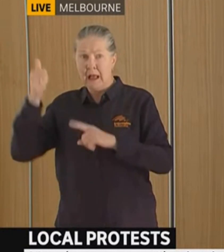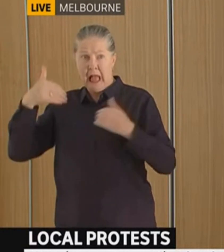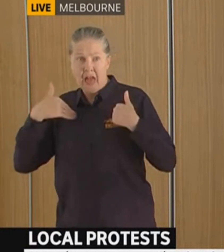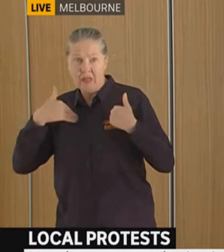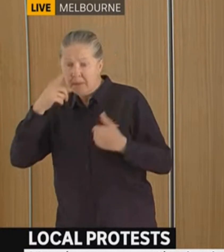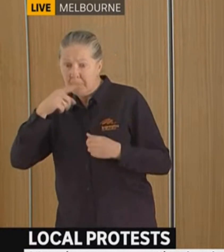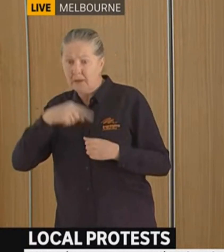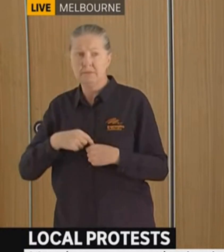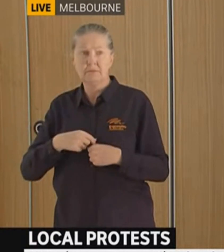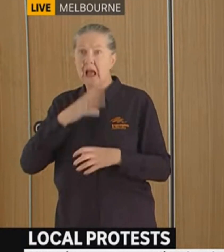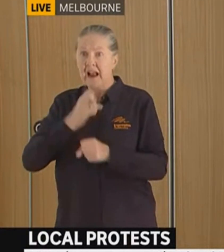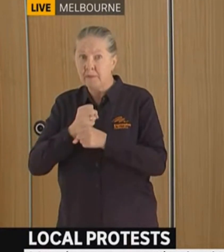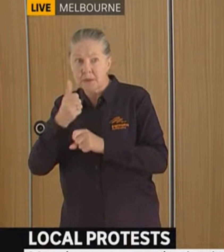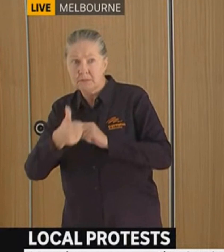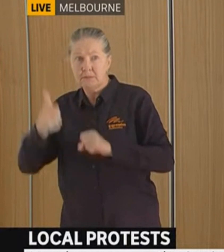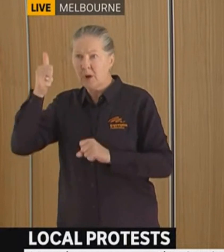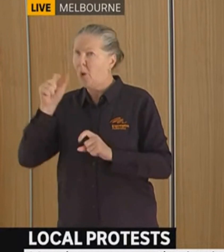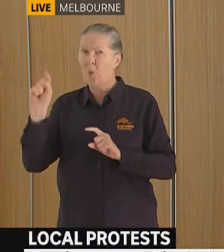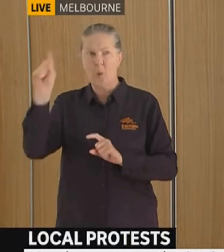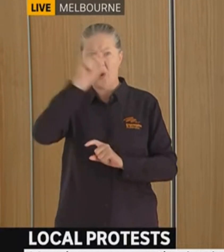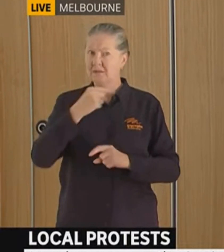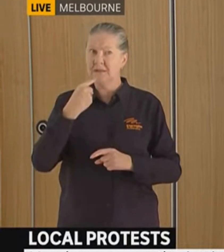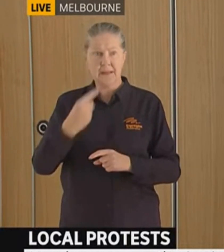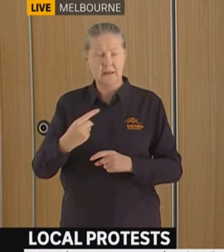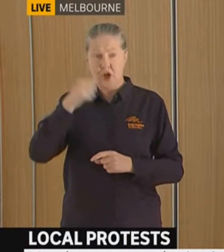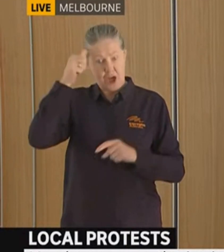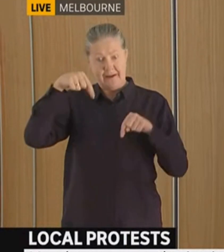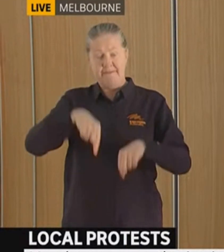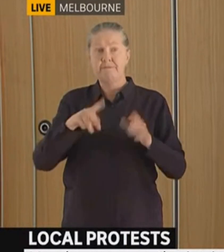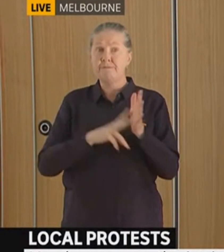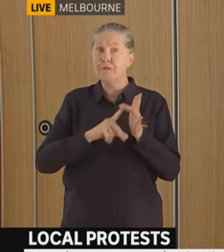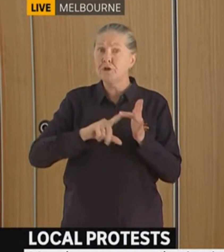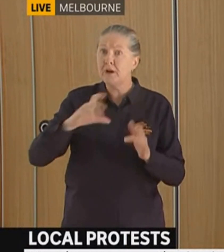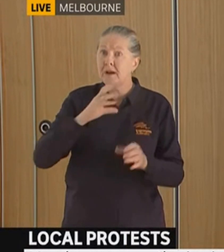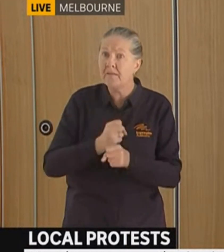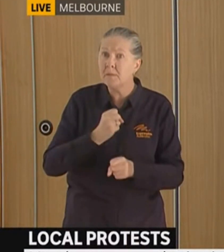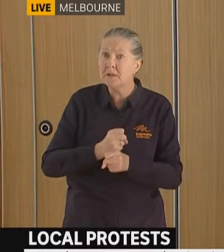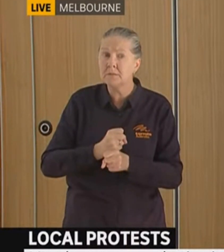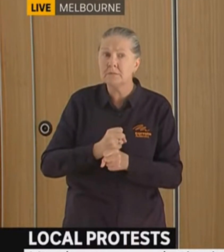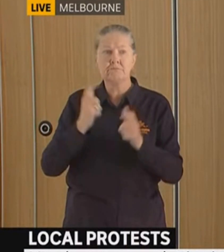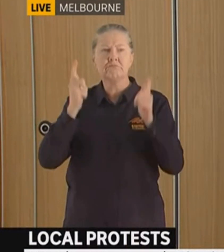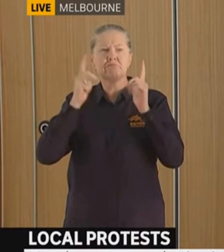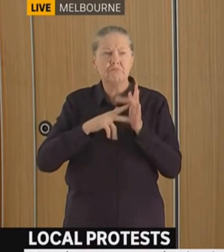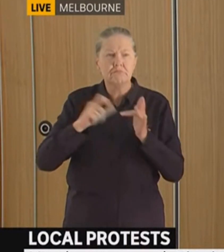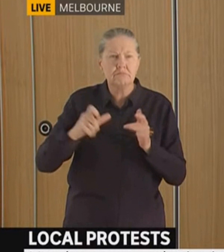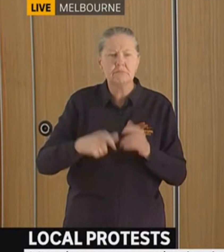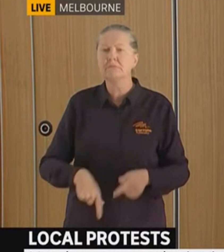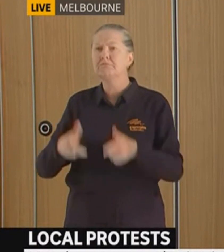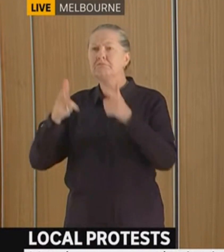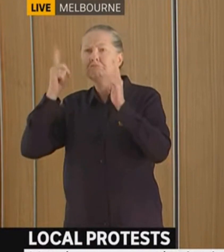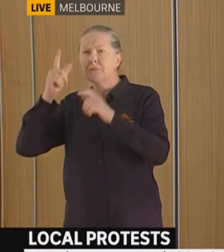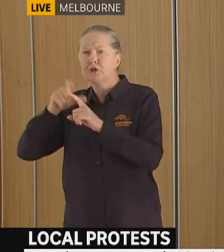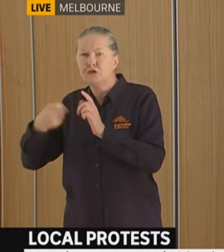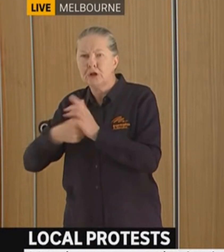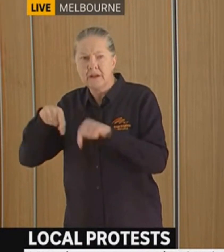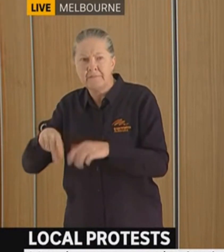officers, unanimously today made that statement. But I know the Victorian government, the Victorian Premier, the Victorian chief health officer have,